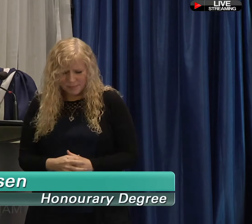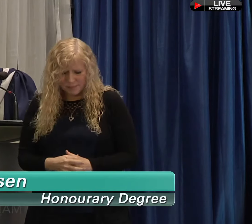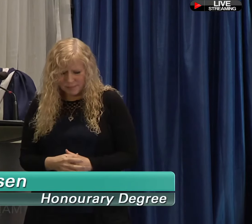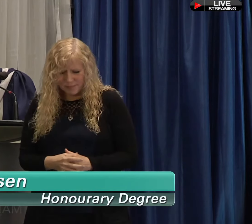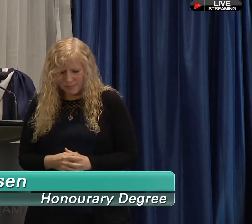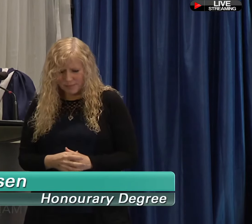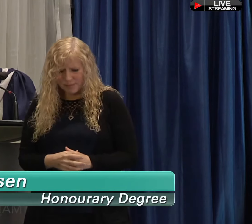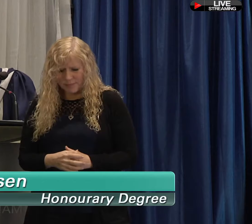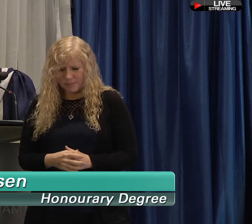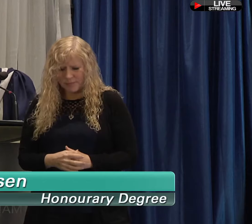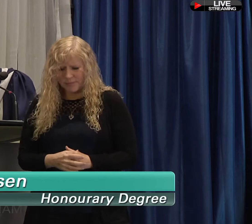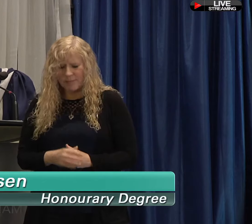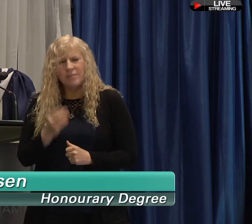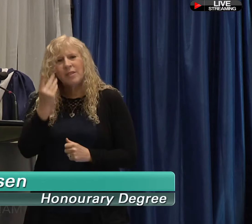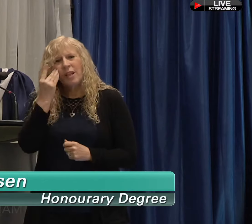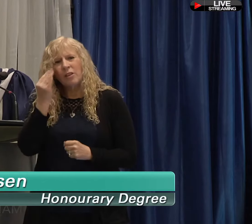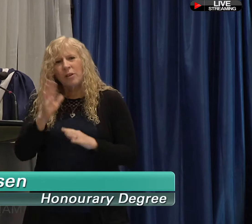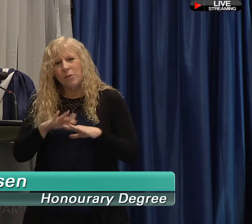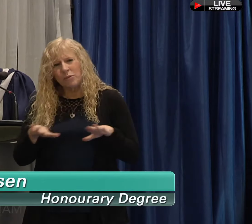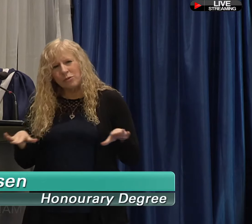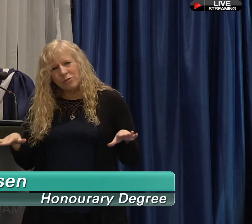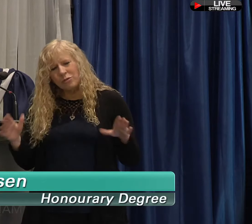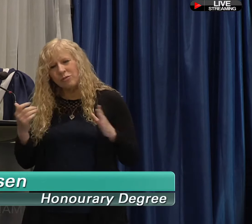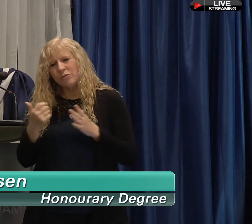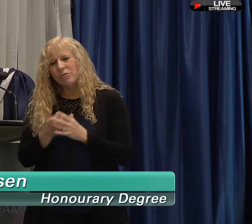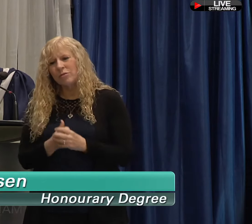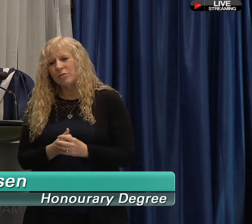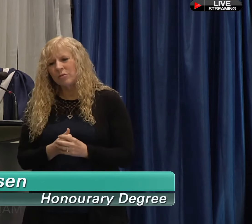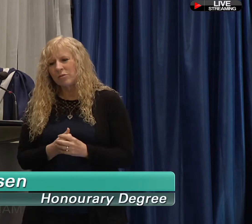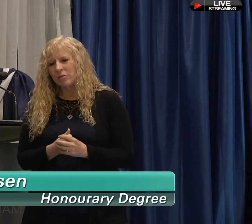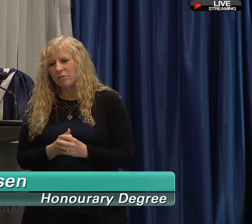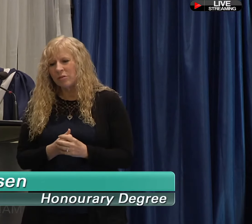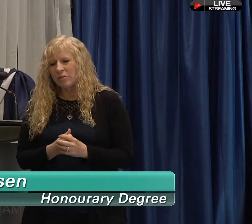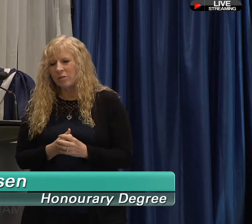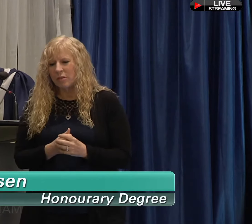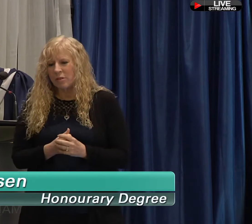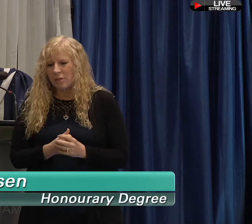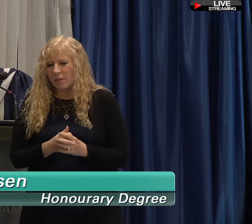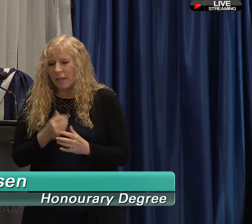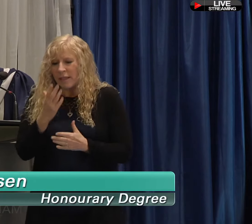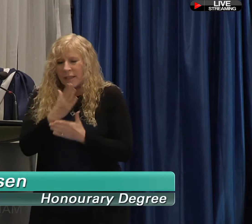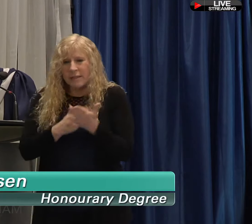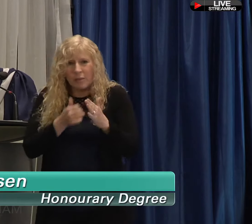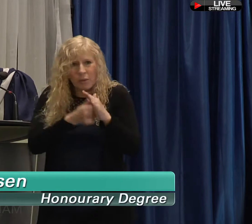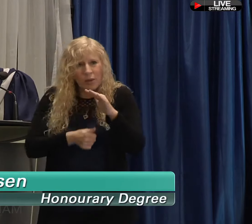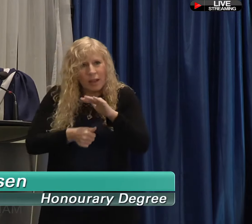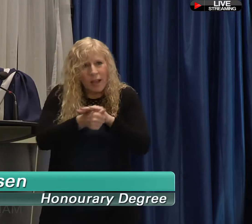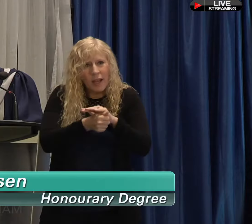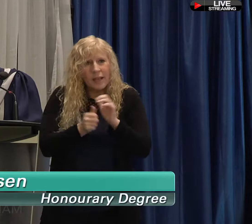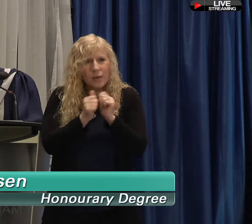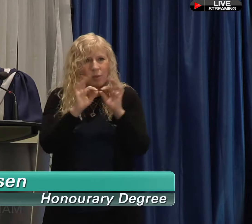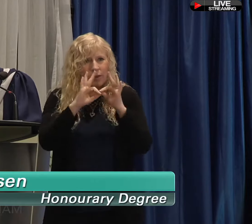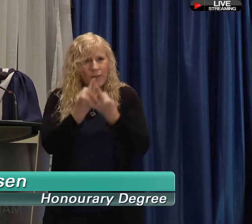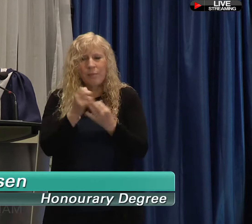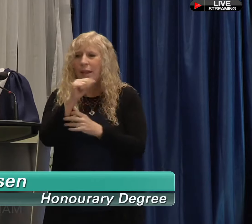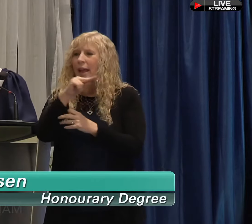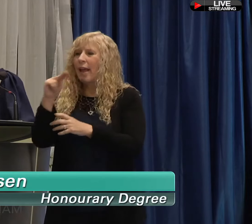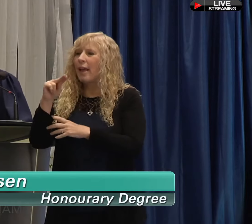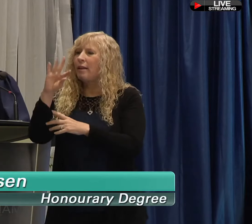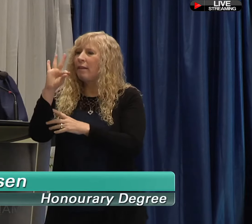I thought of children like Anne Frank, a child who went into hiding with her family in an attic in